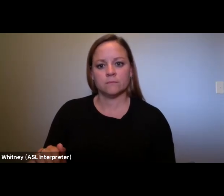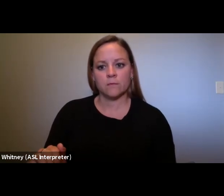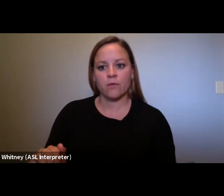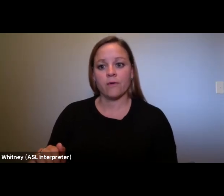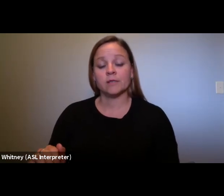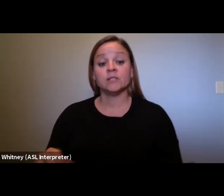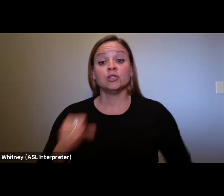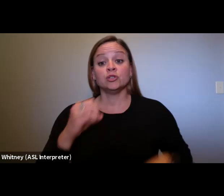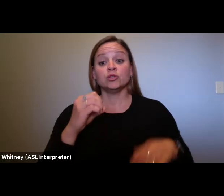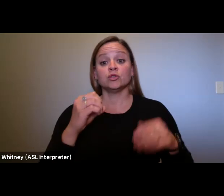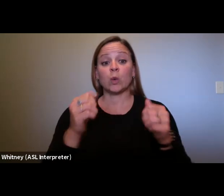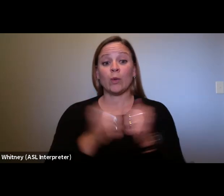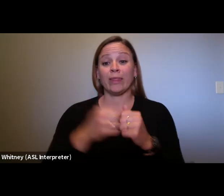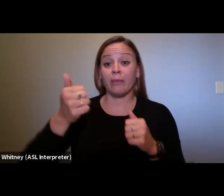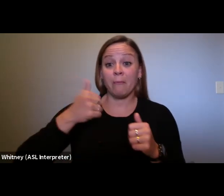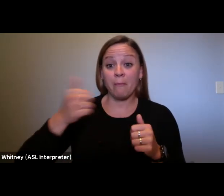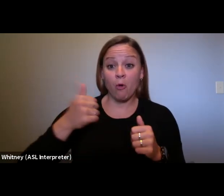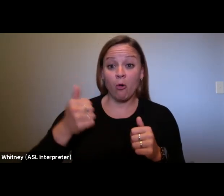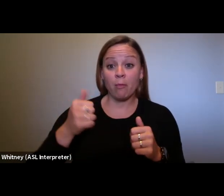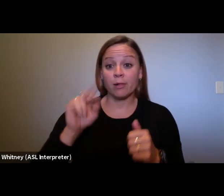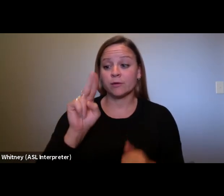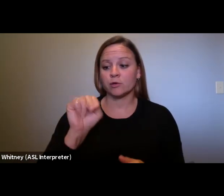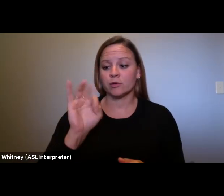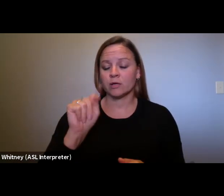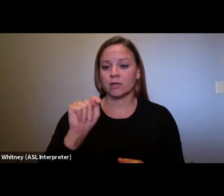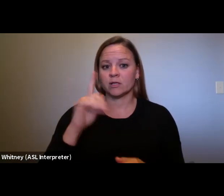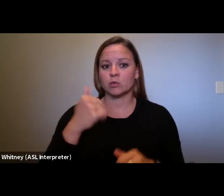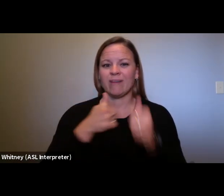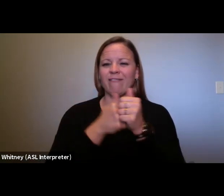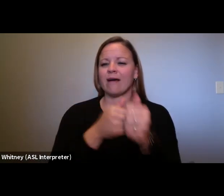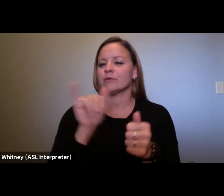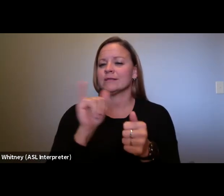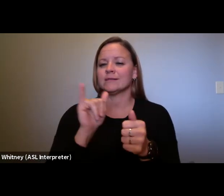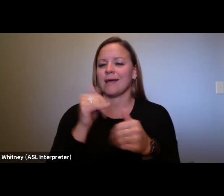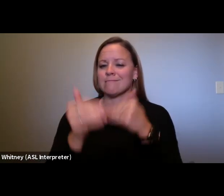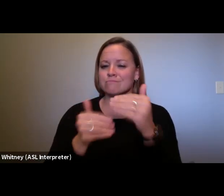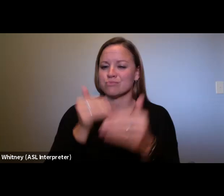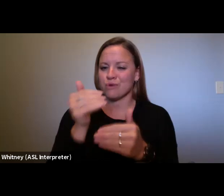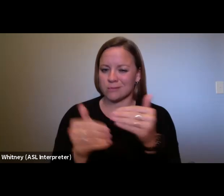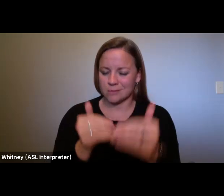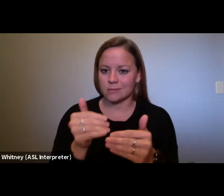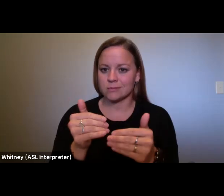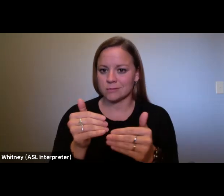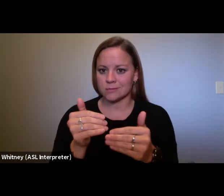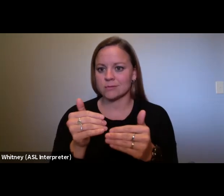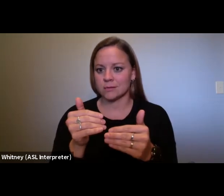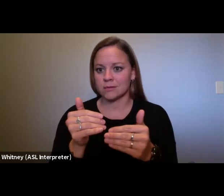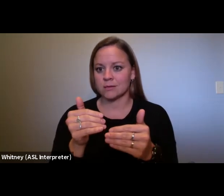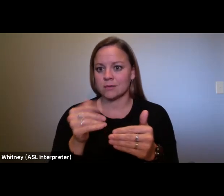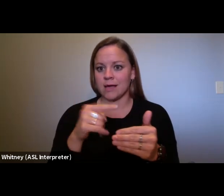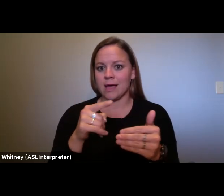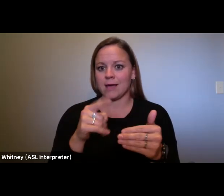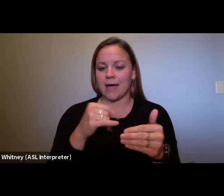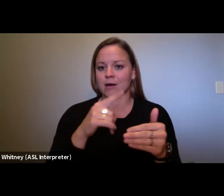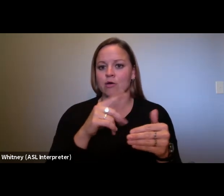And so with the mobile unit, we follow the same process that we do at our brick and mortar,